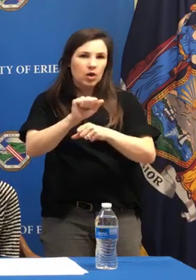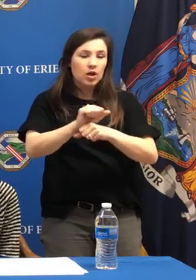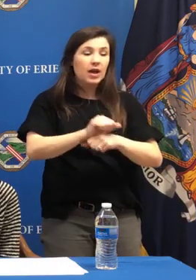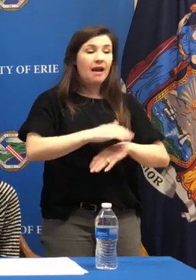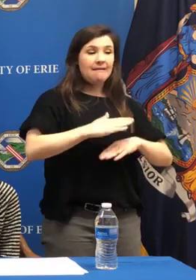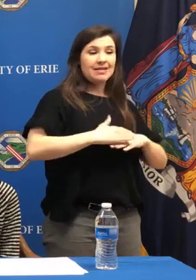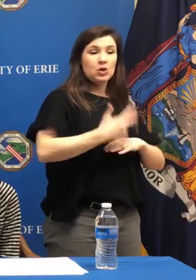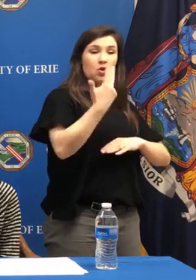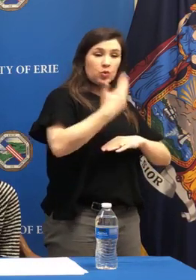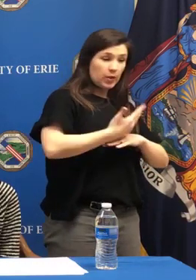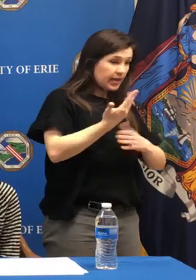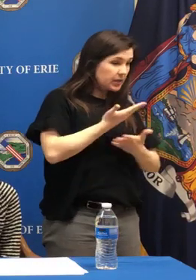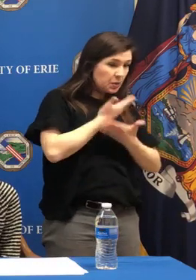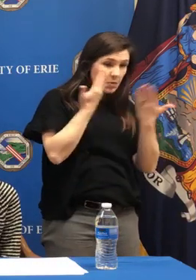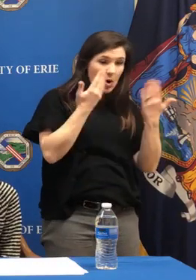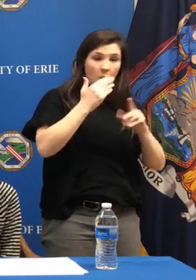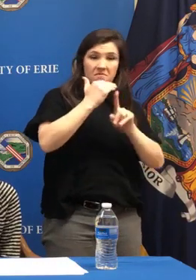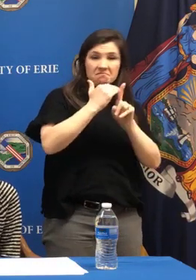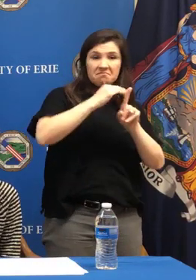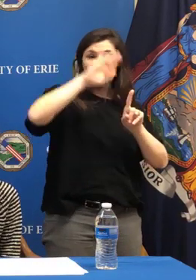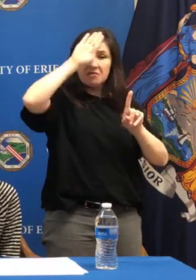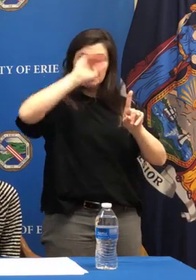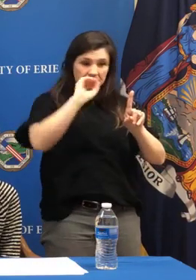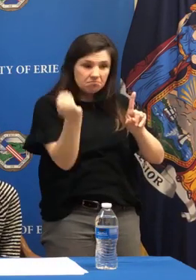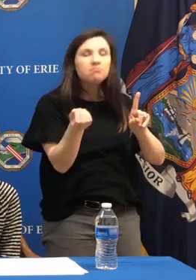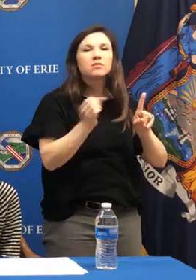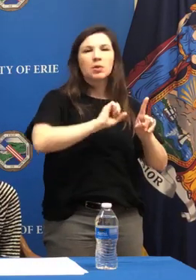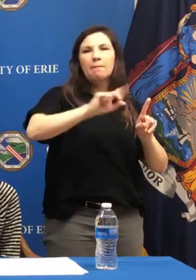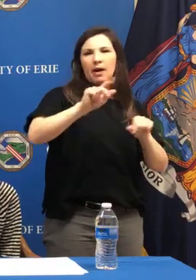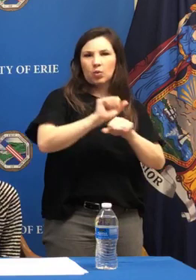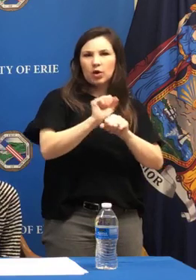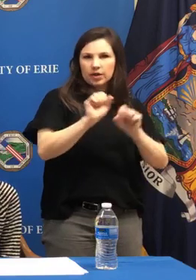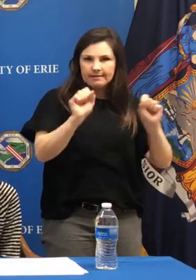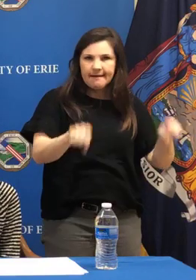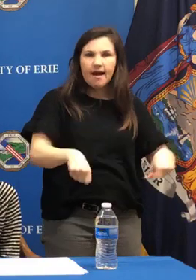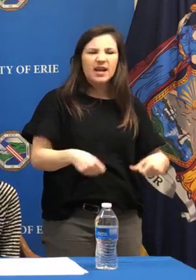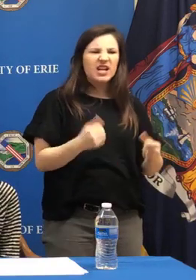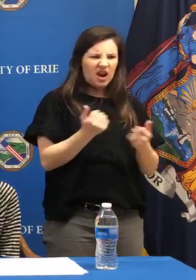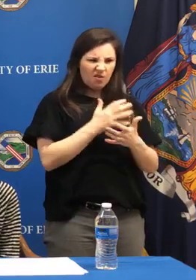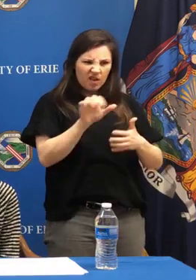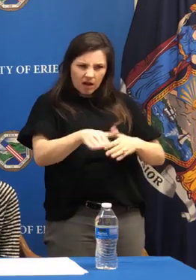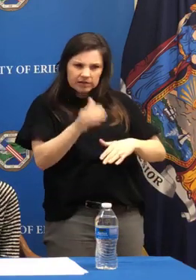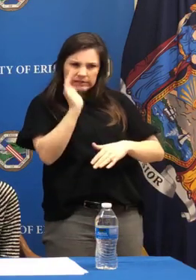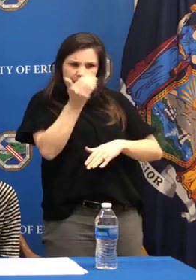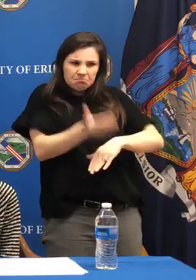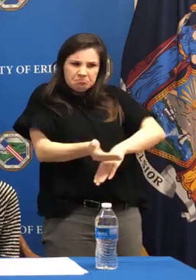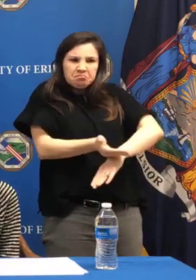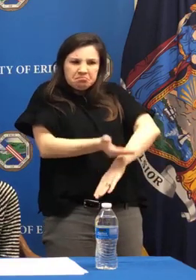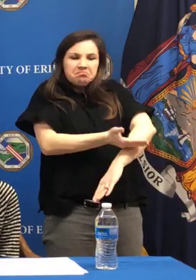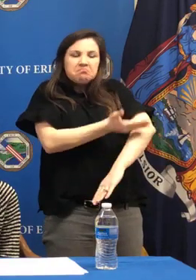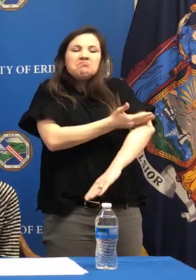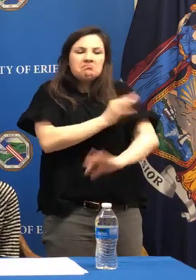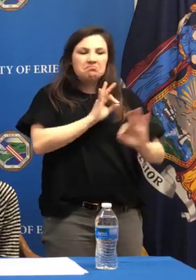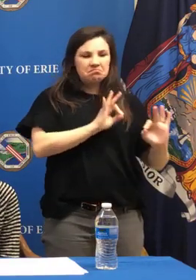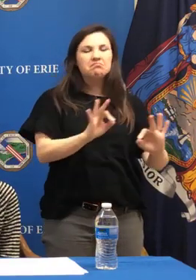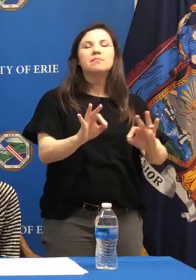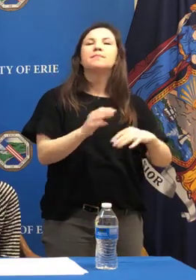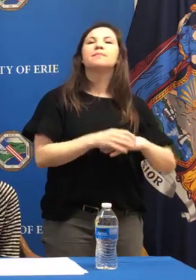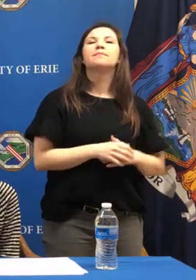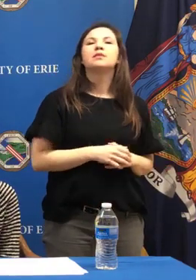has stopped having a fever. And then the other symptoms are getting better during that time. So again, we really want to make sure